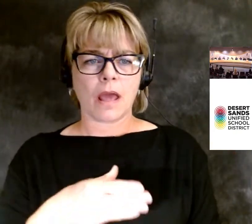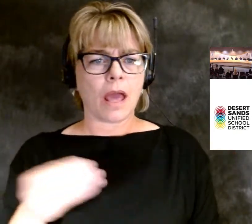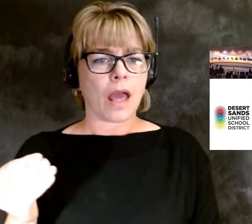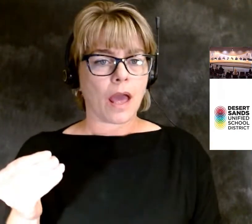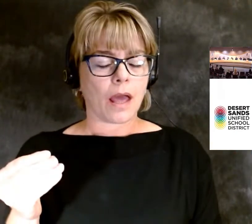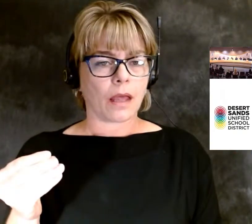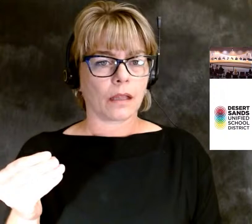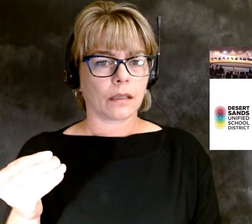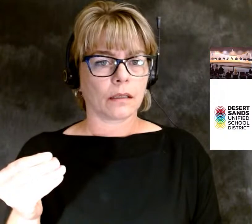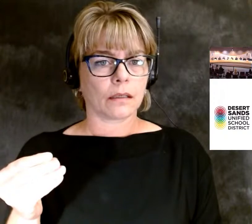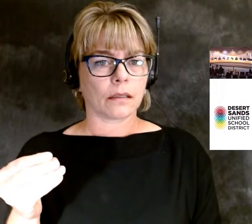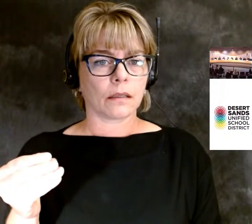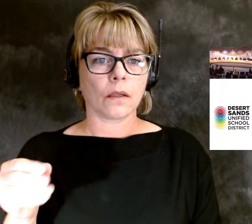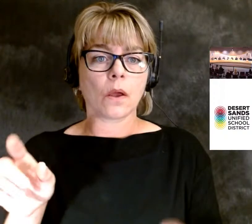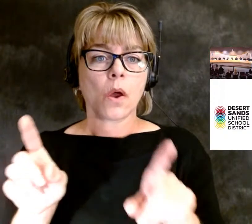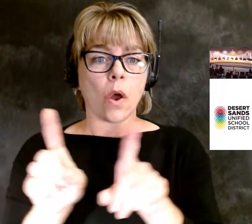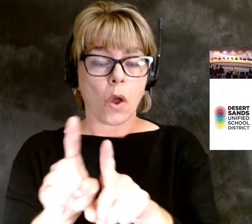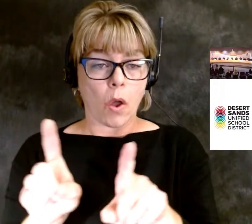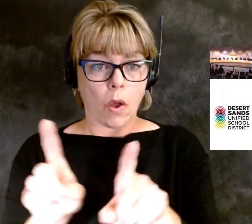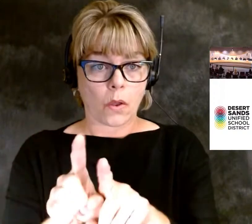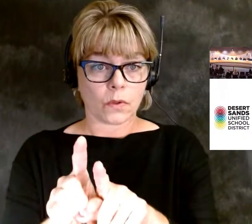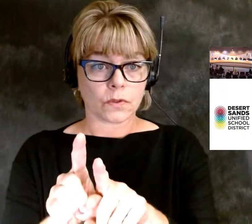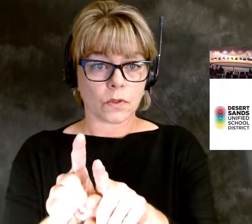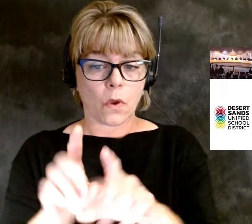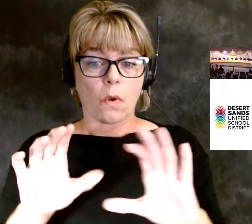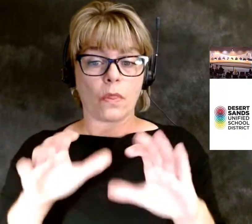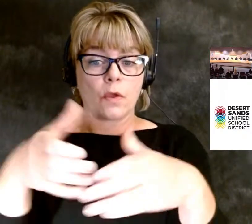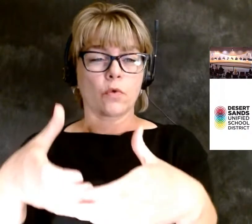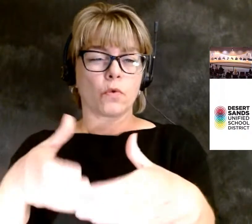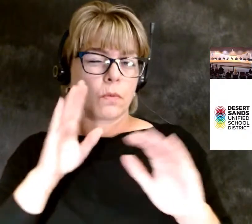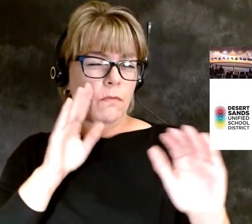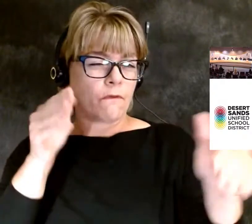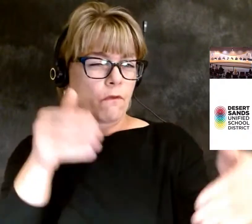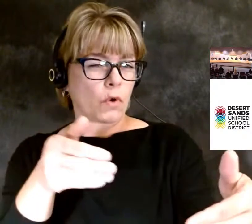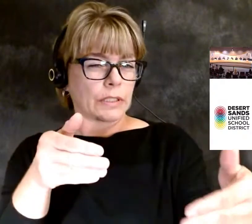the, also the group focused on career and college